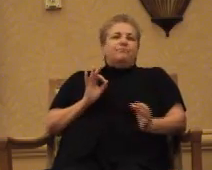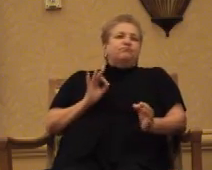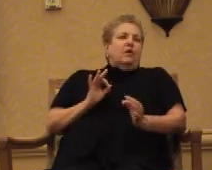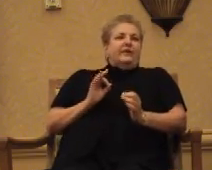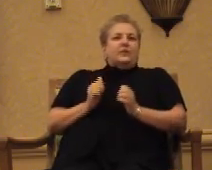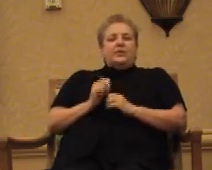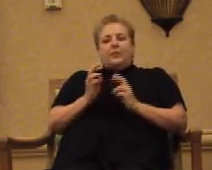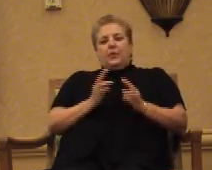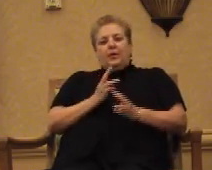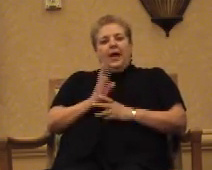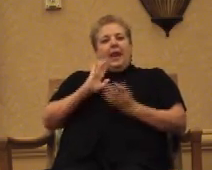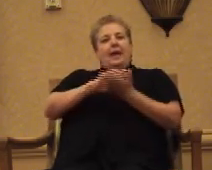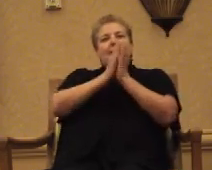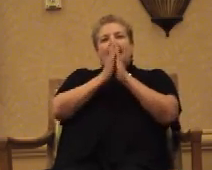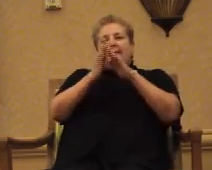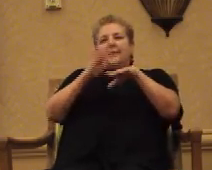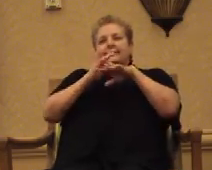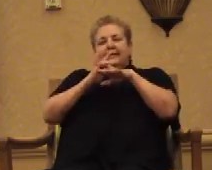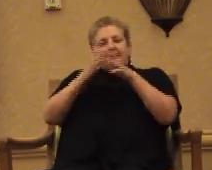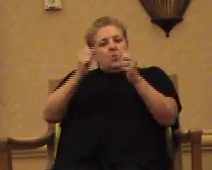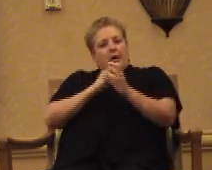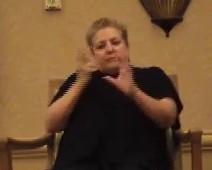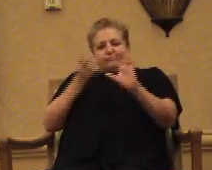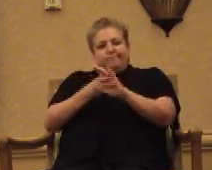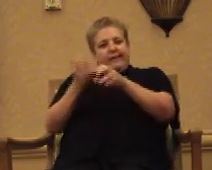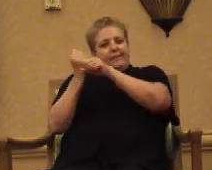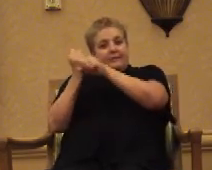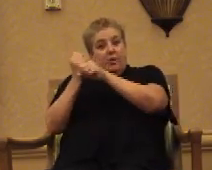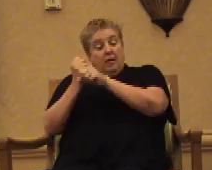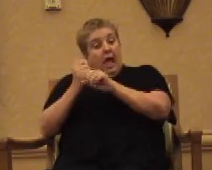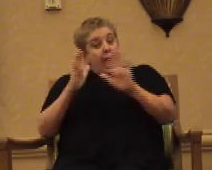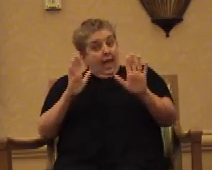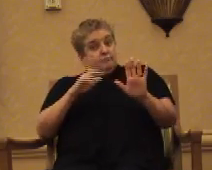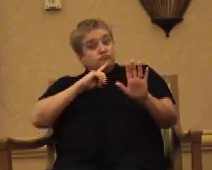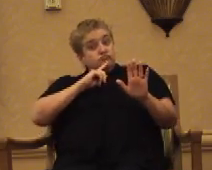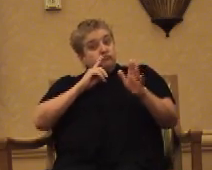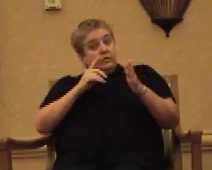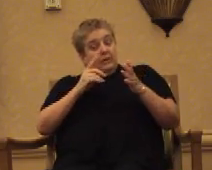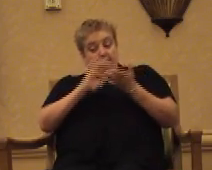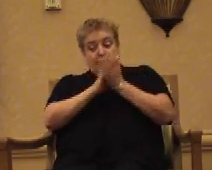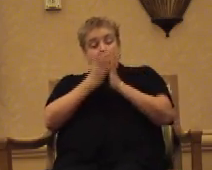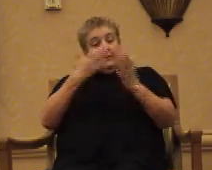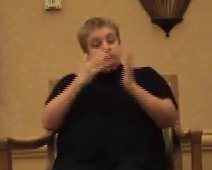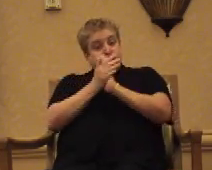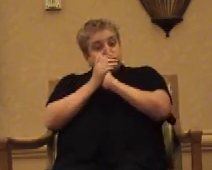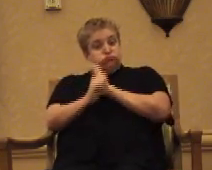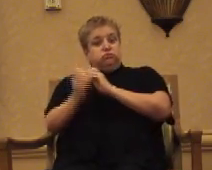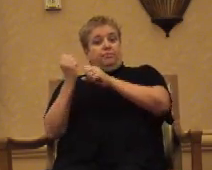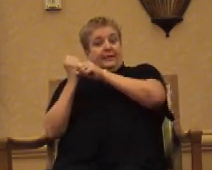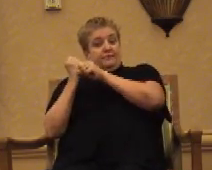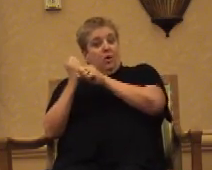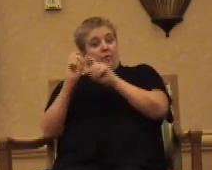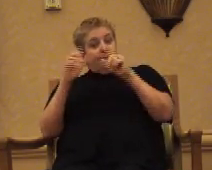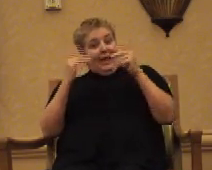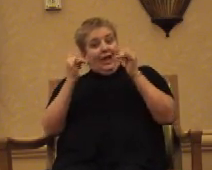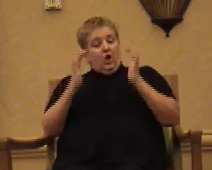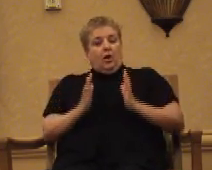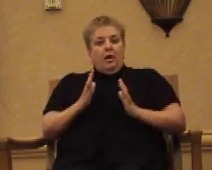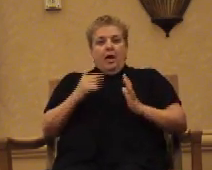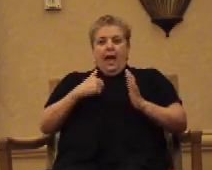I became obsessed with playing baseball. And it turned out I was a really good baseball player. and I became the star of the team, and I was the best hitter and the